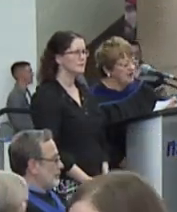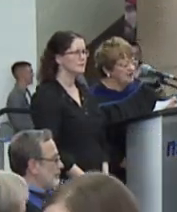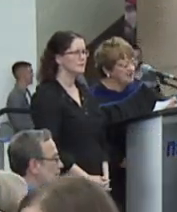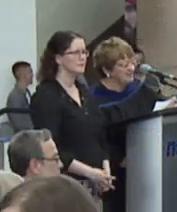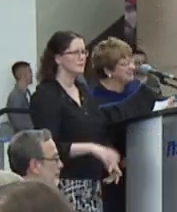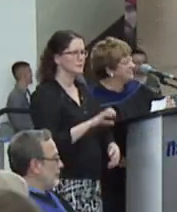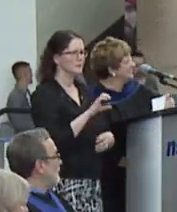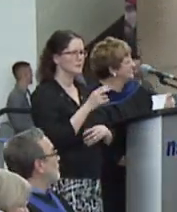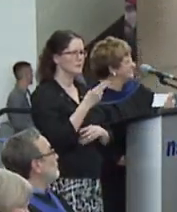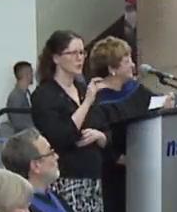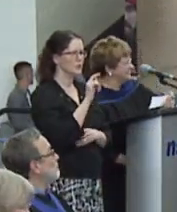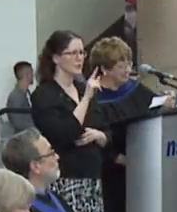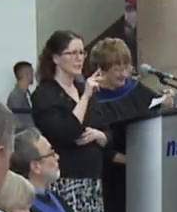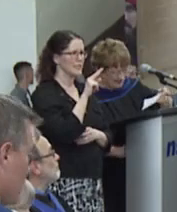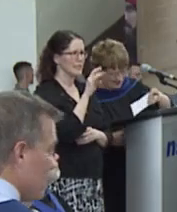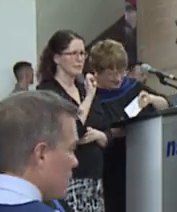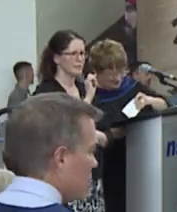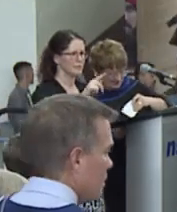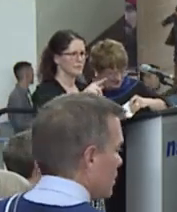Christine Potty.